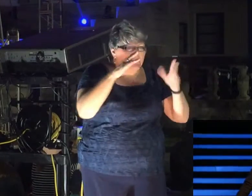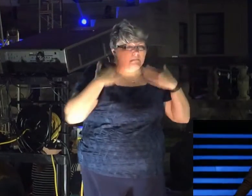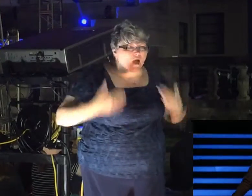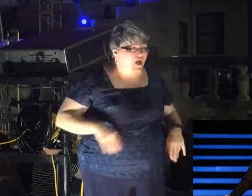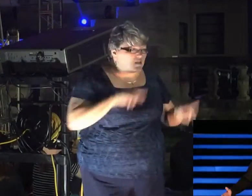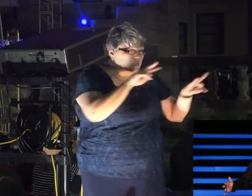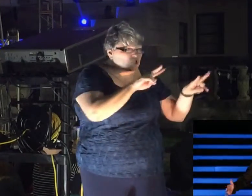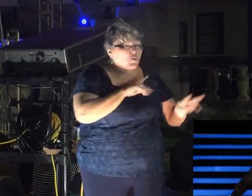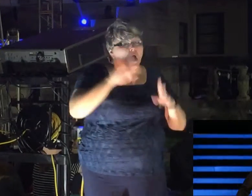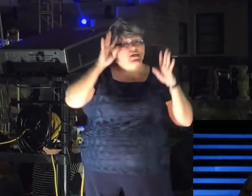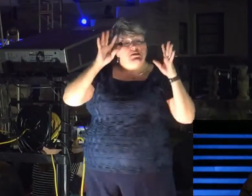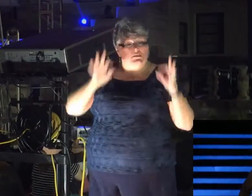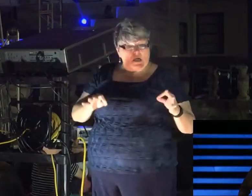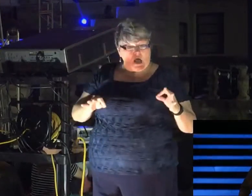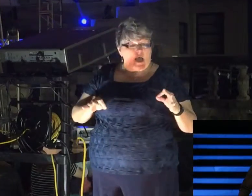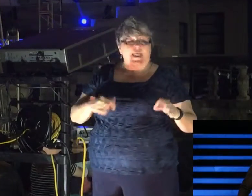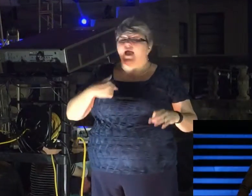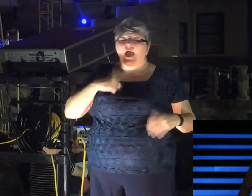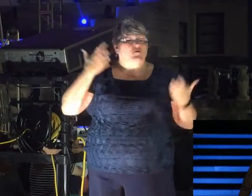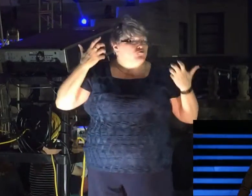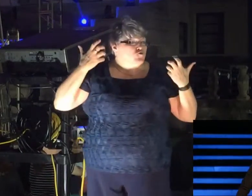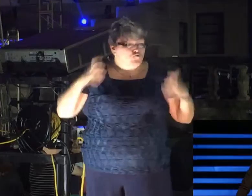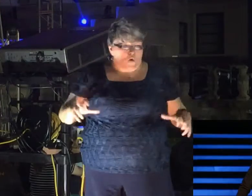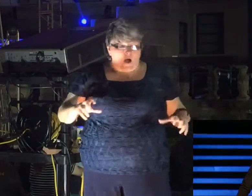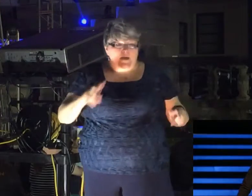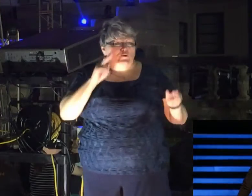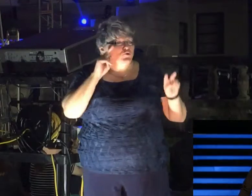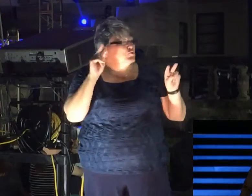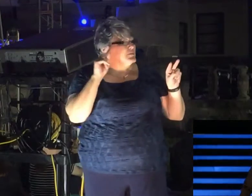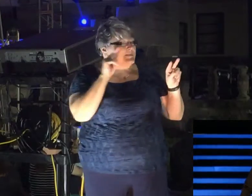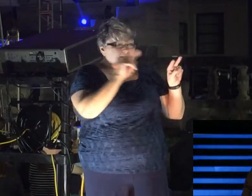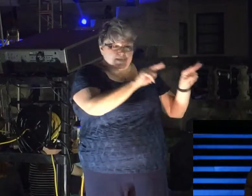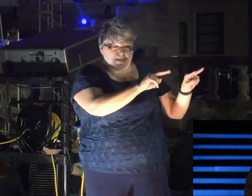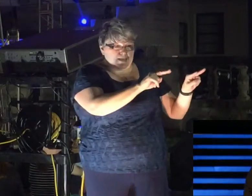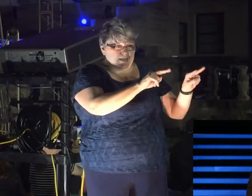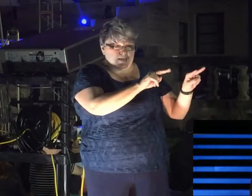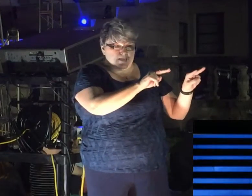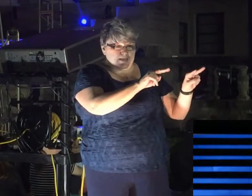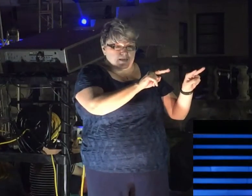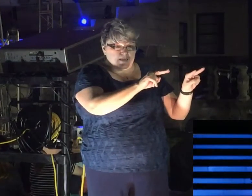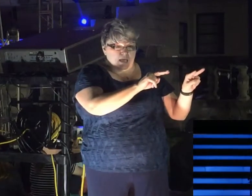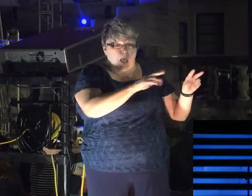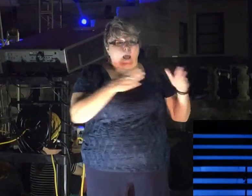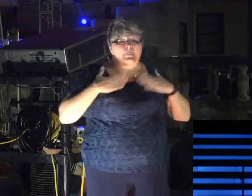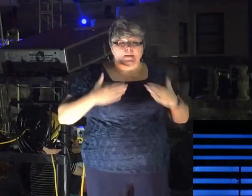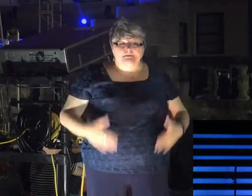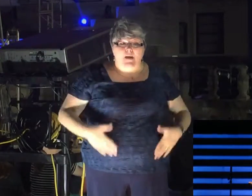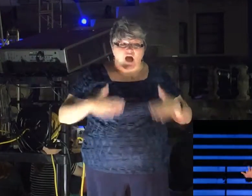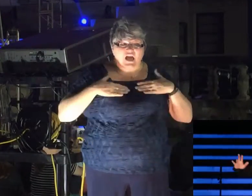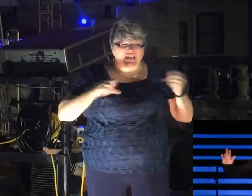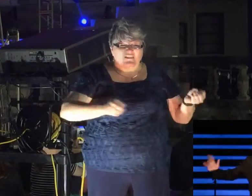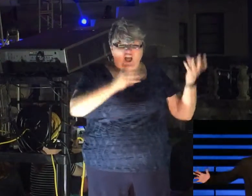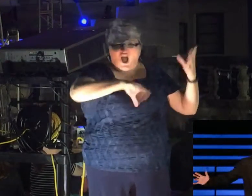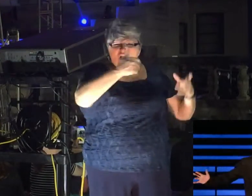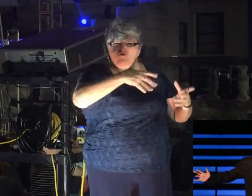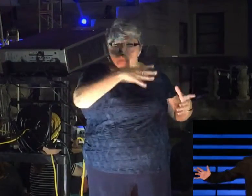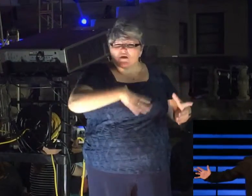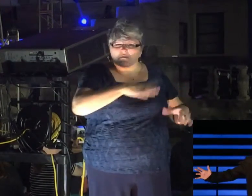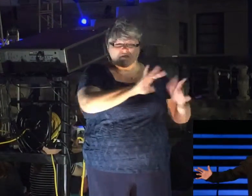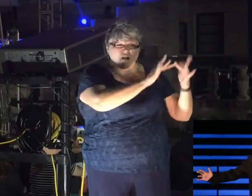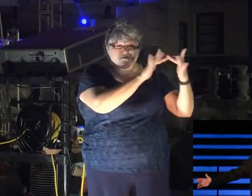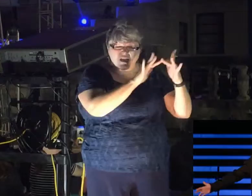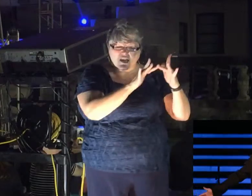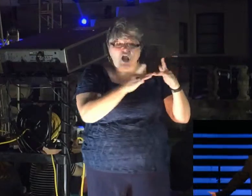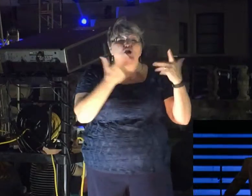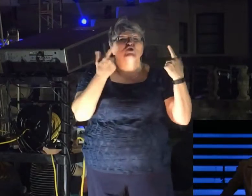online. So I made the decision, I don't want to see the bodies of a lot of other